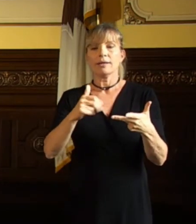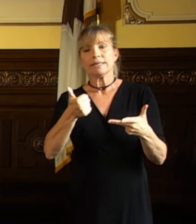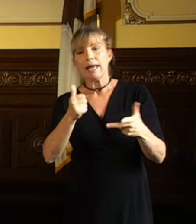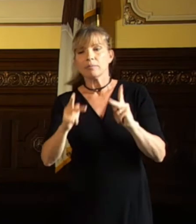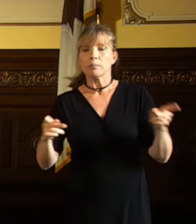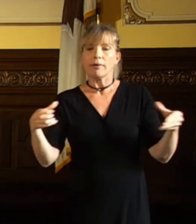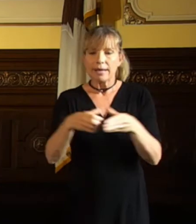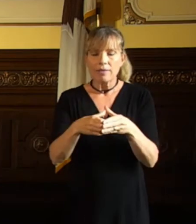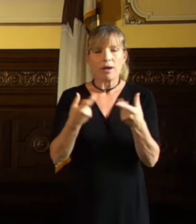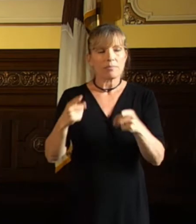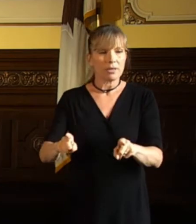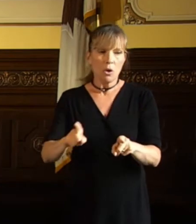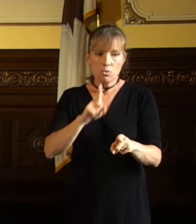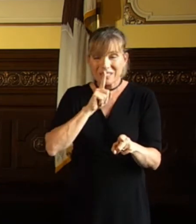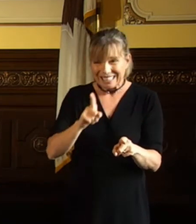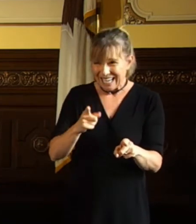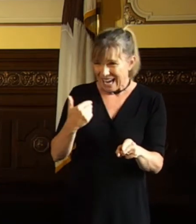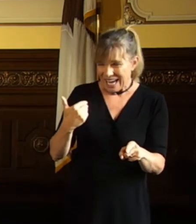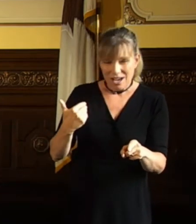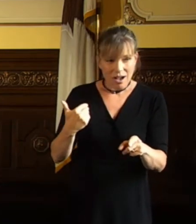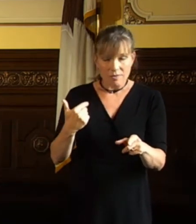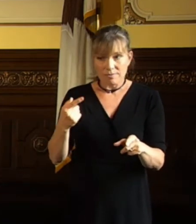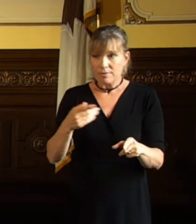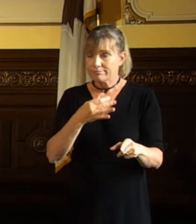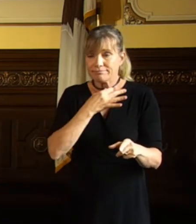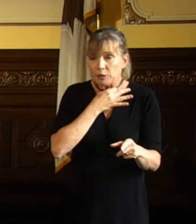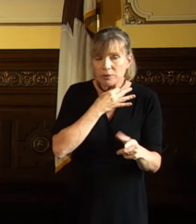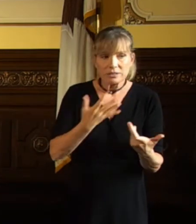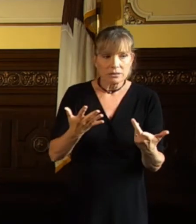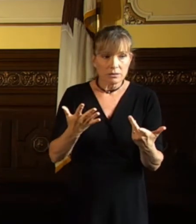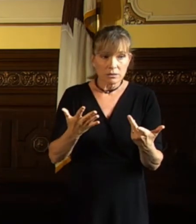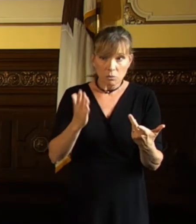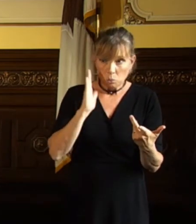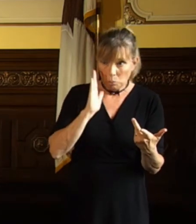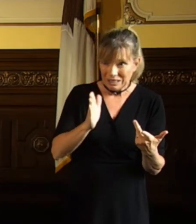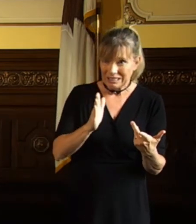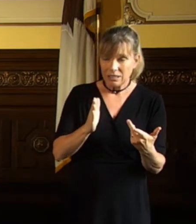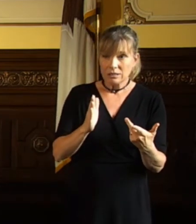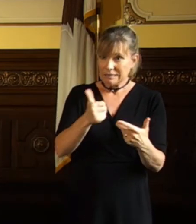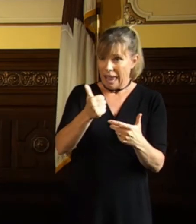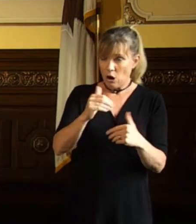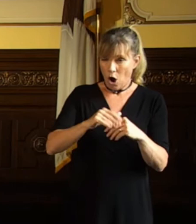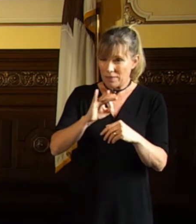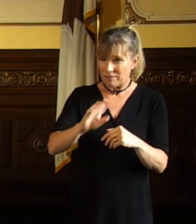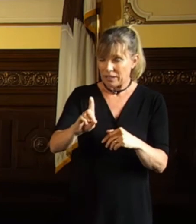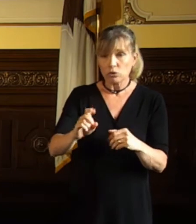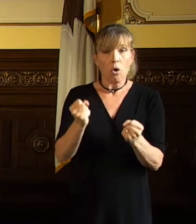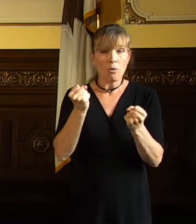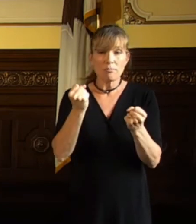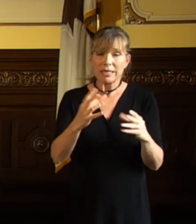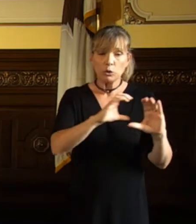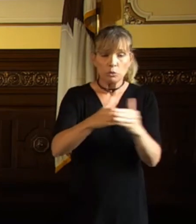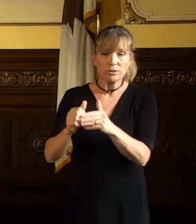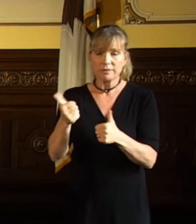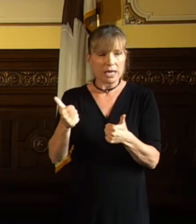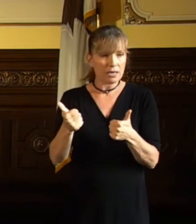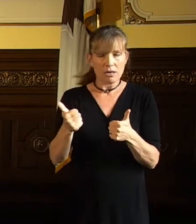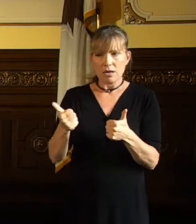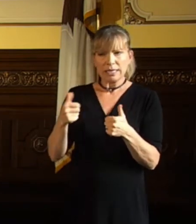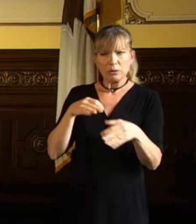are happening. Mainly, they've been wondering if there will only be 10 on a still or multiple groups of 10. Can you